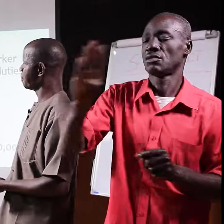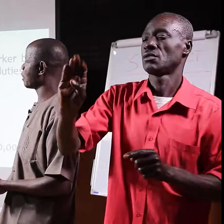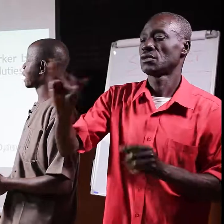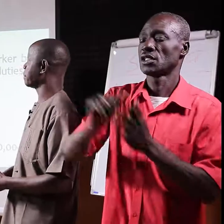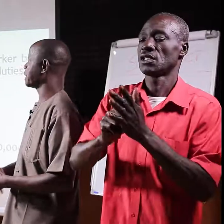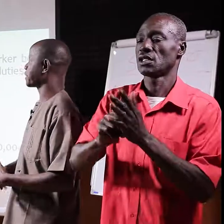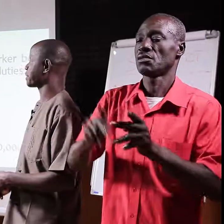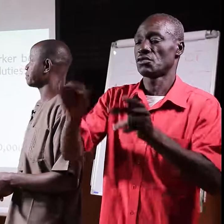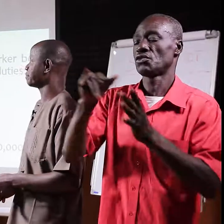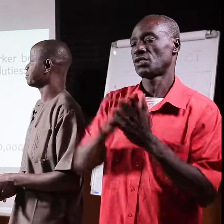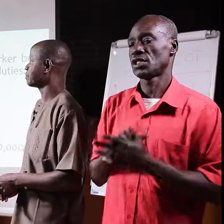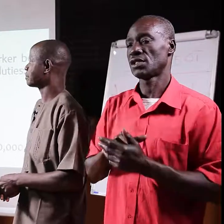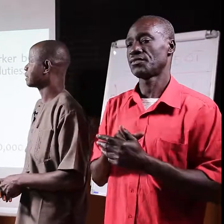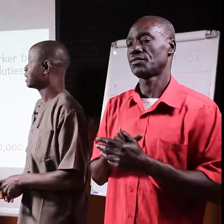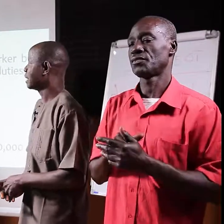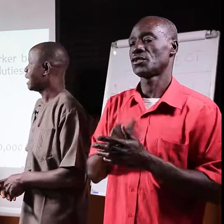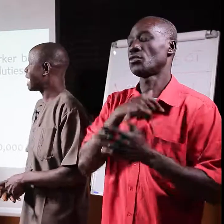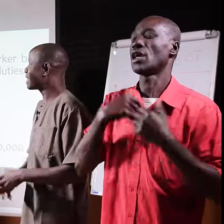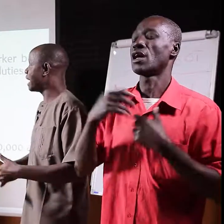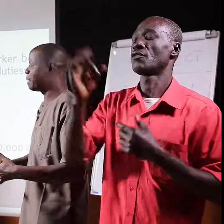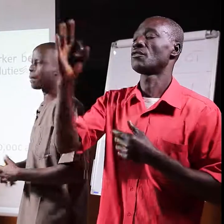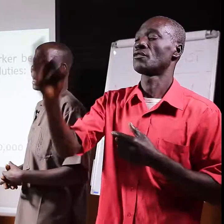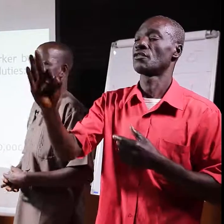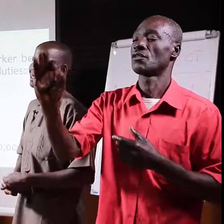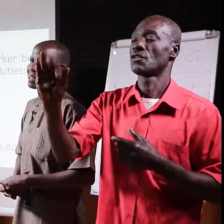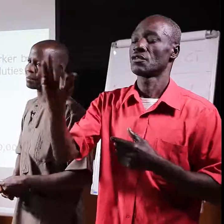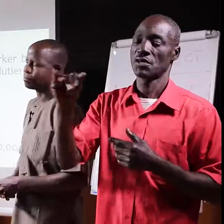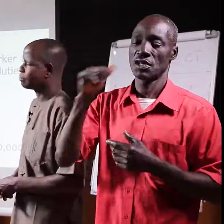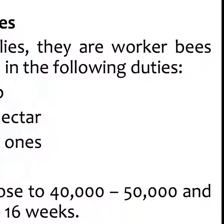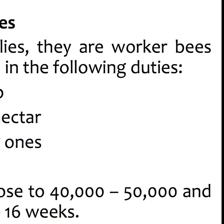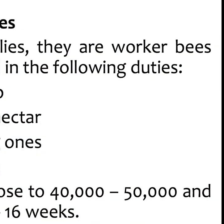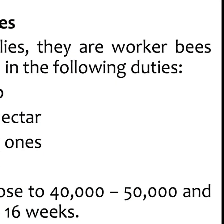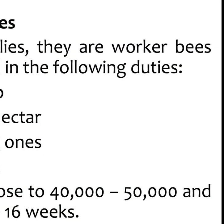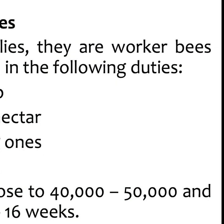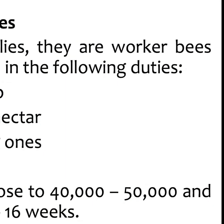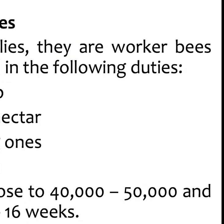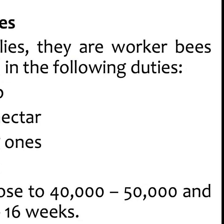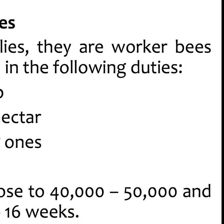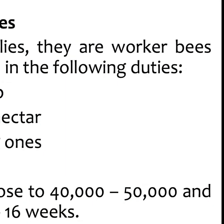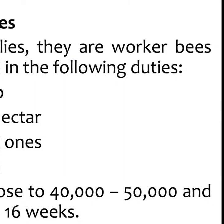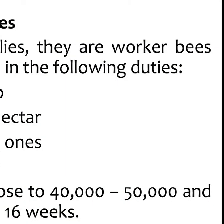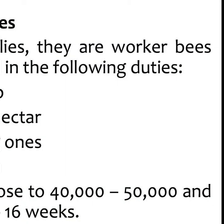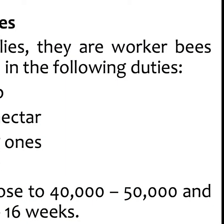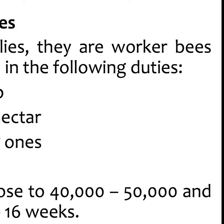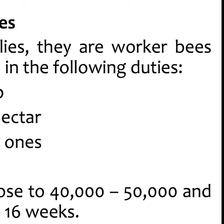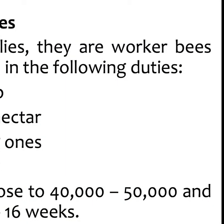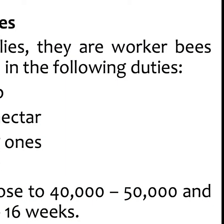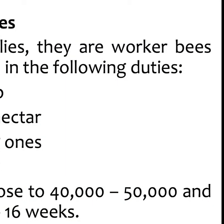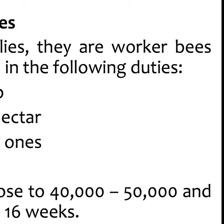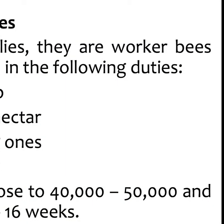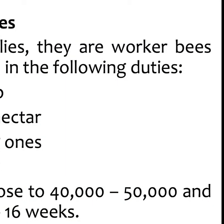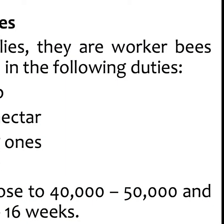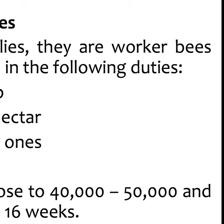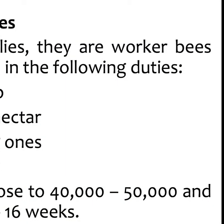Female worker bees. As the name implies, they are worker bees which are